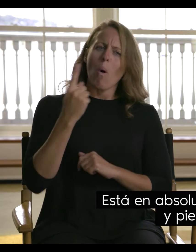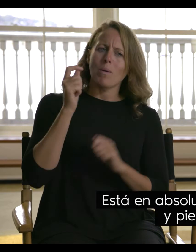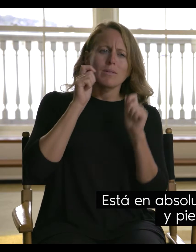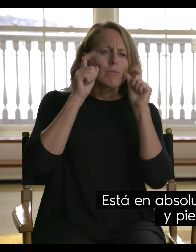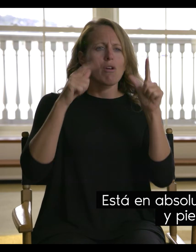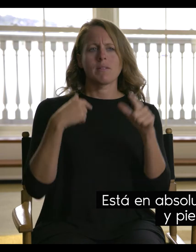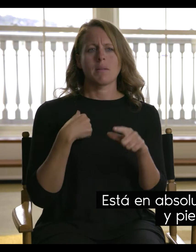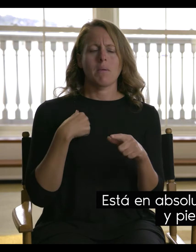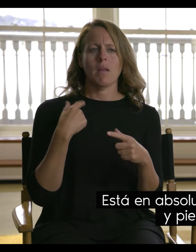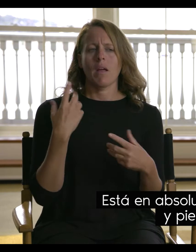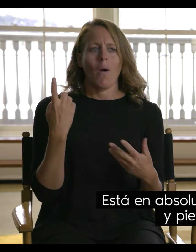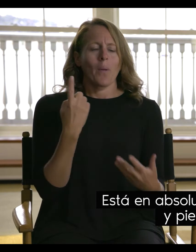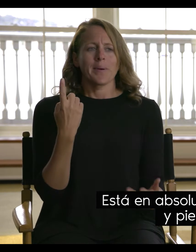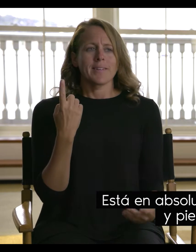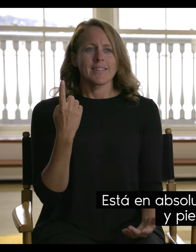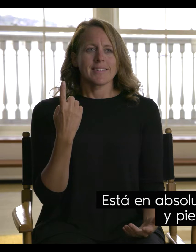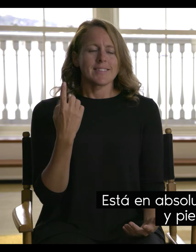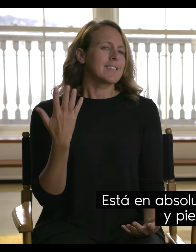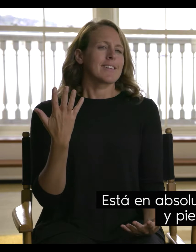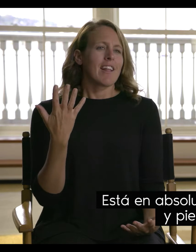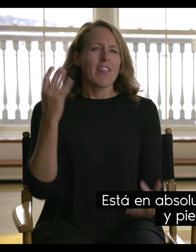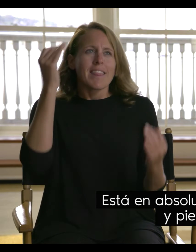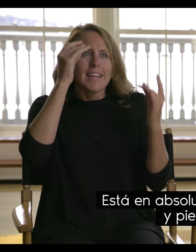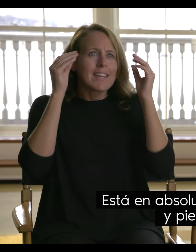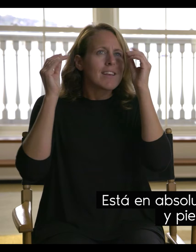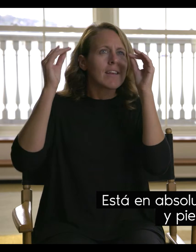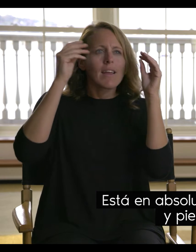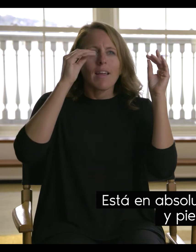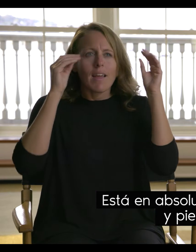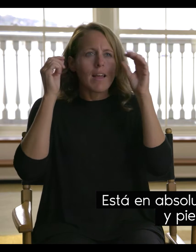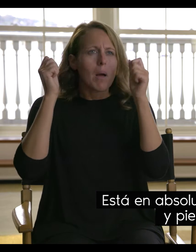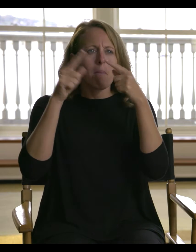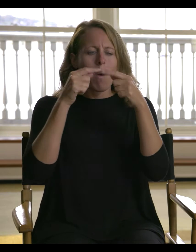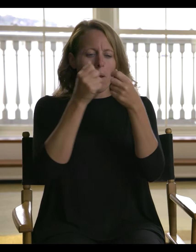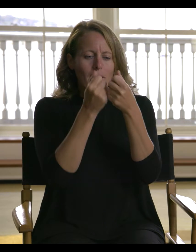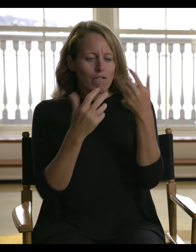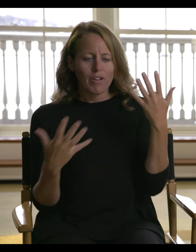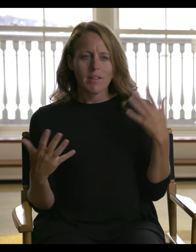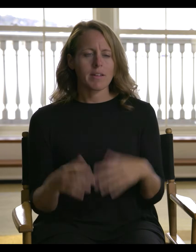is in every single thing. She thinks about everything.